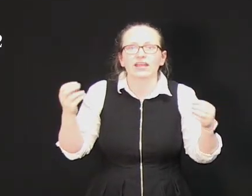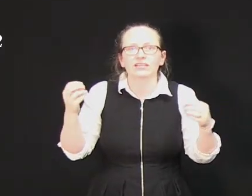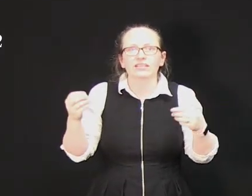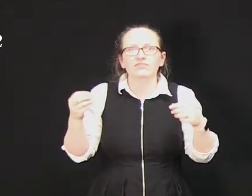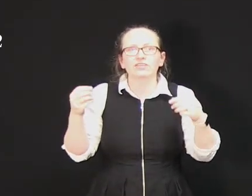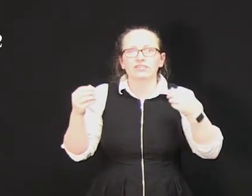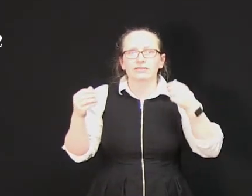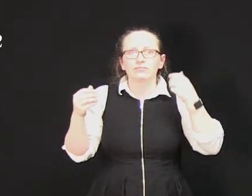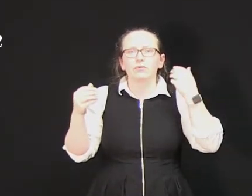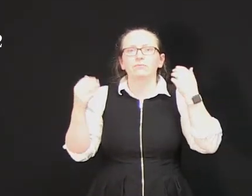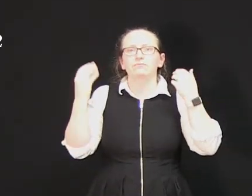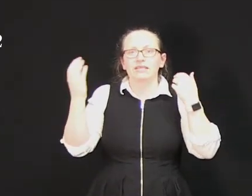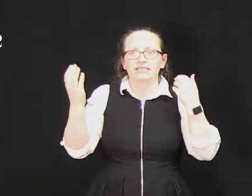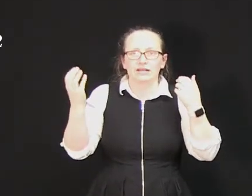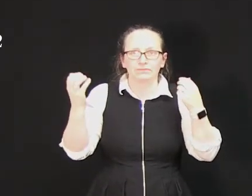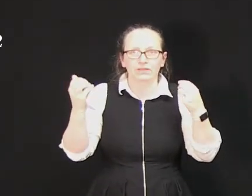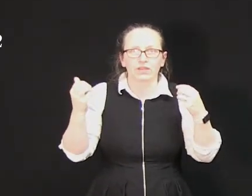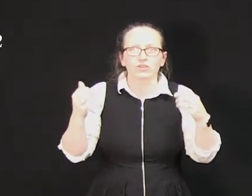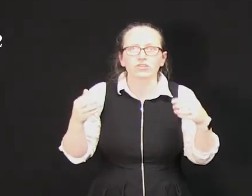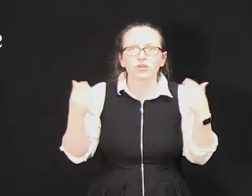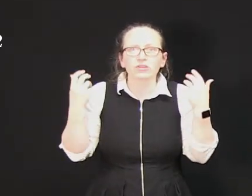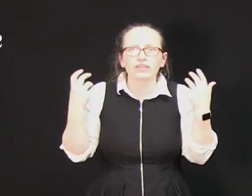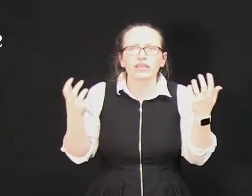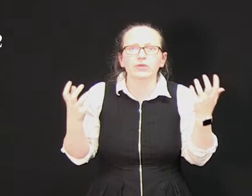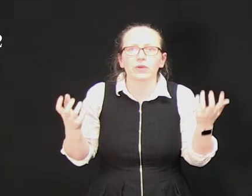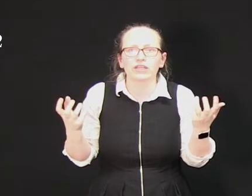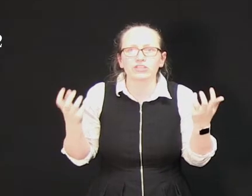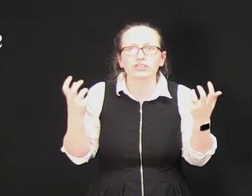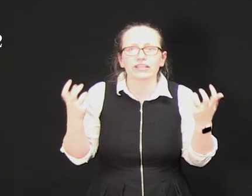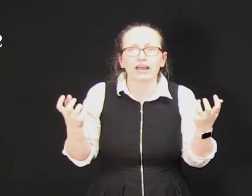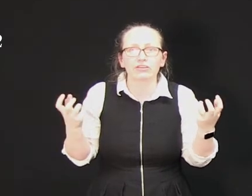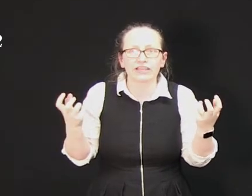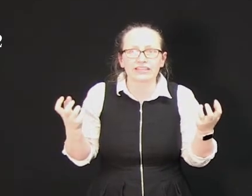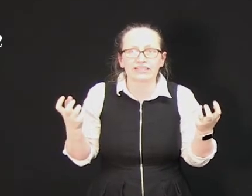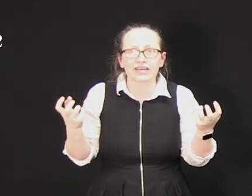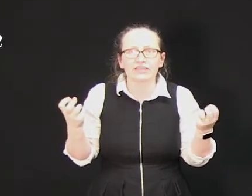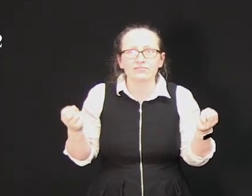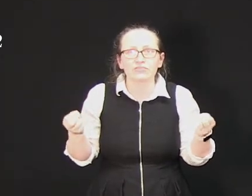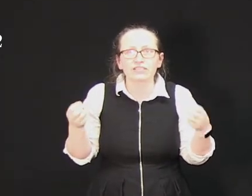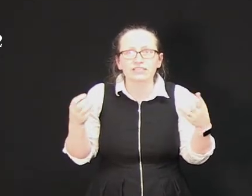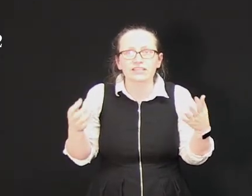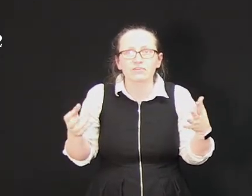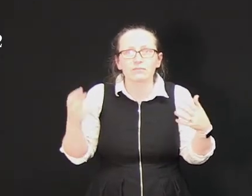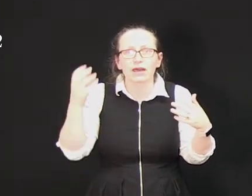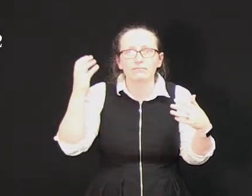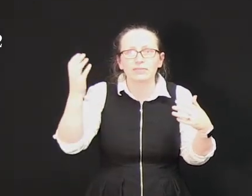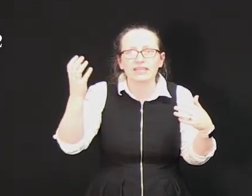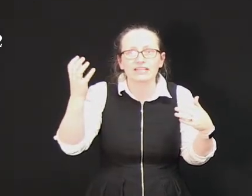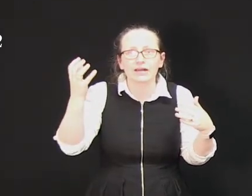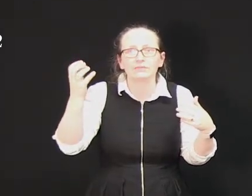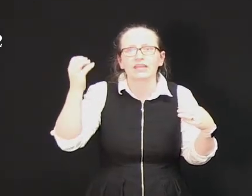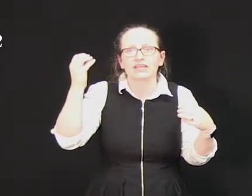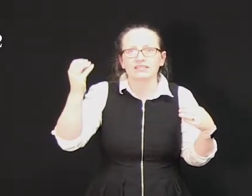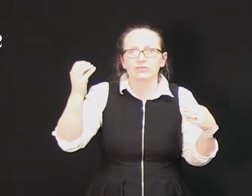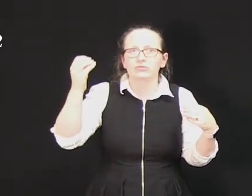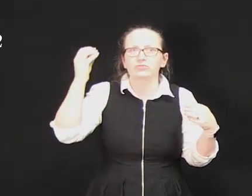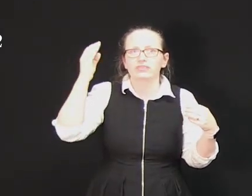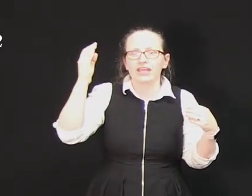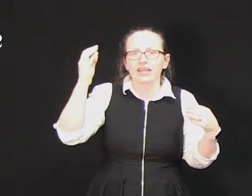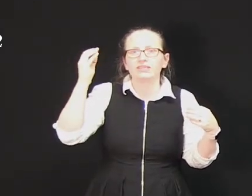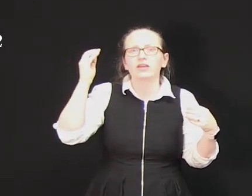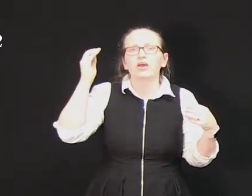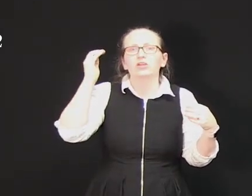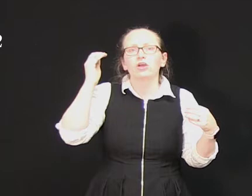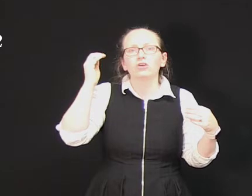decibels and it's given the symbol beta. So the equation to calculate sound levels is given by beta is equal